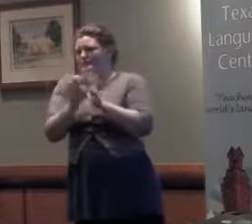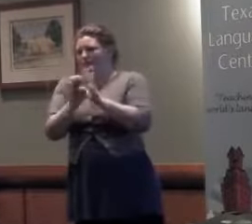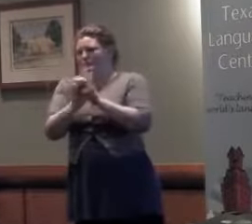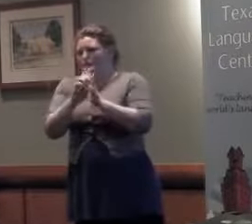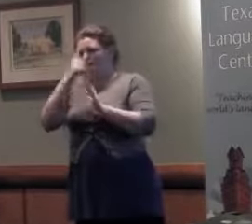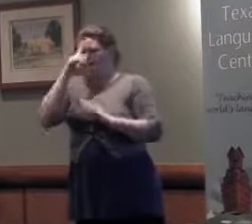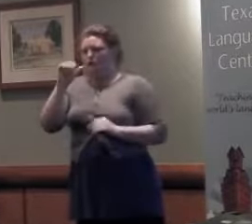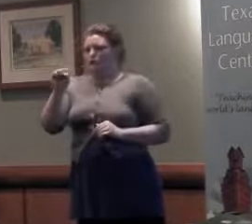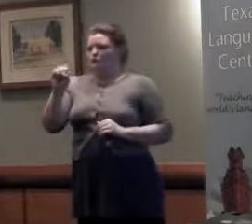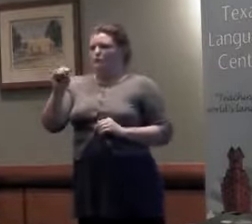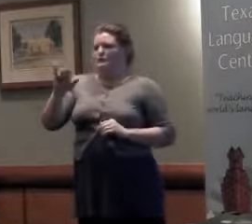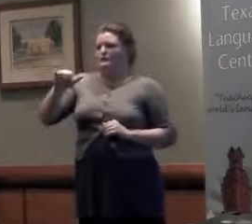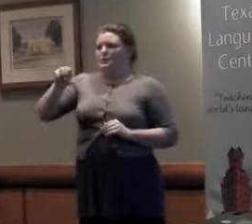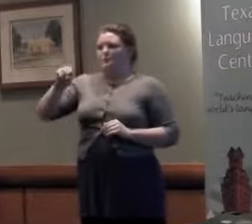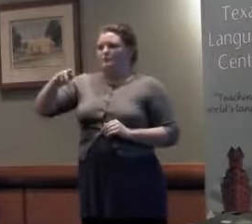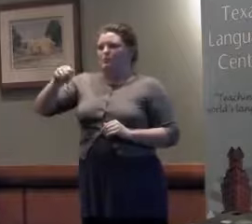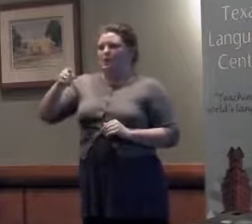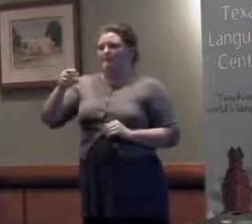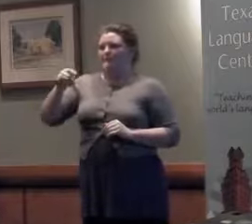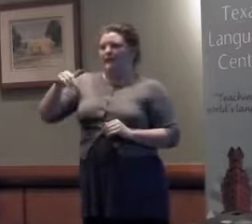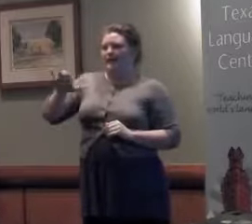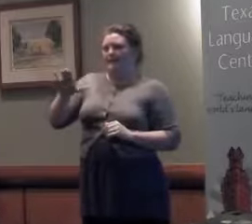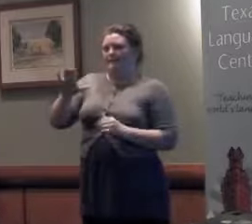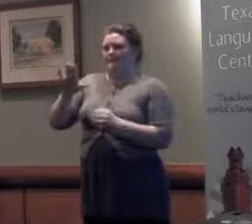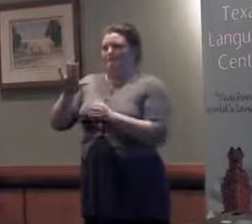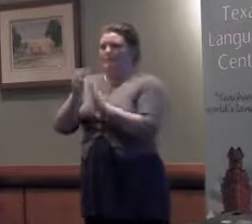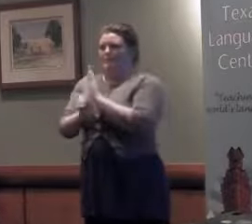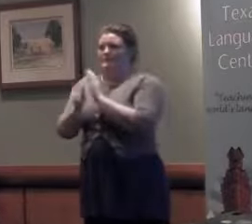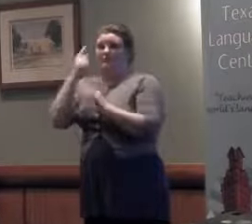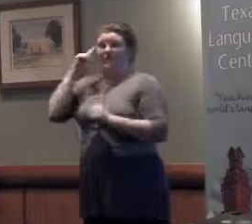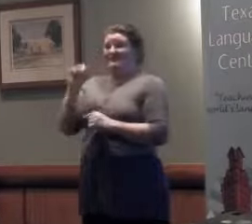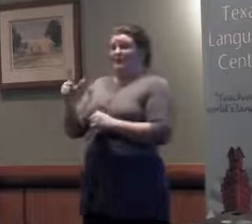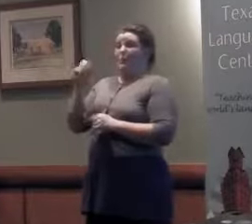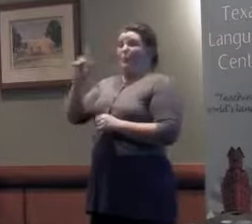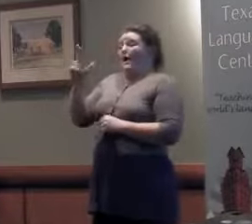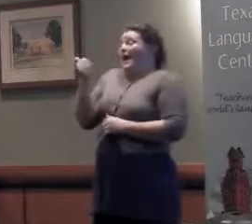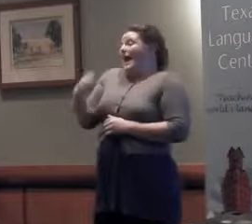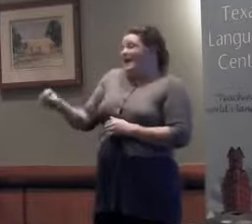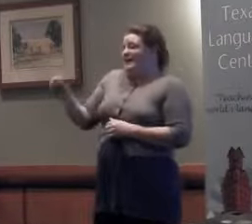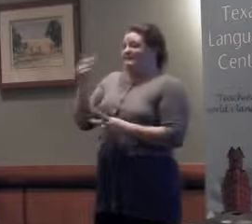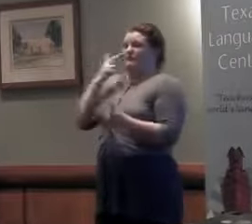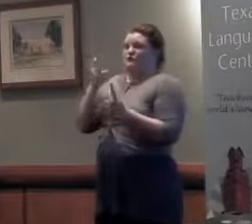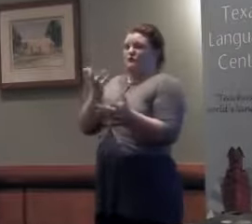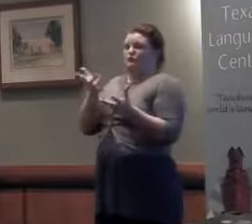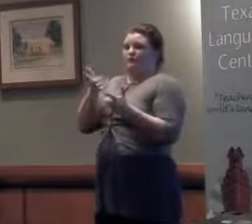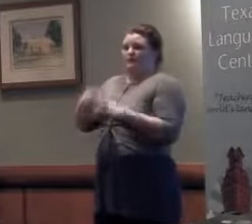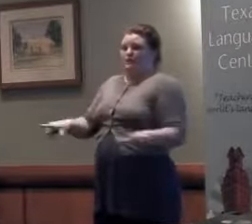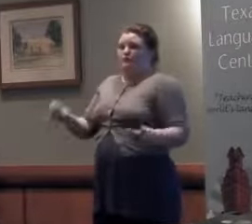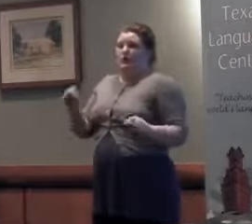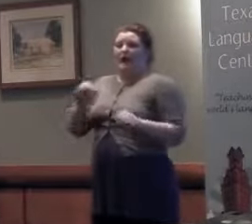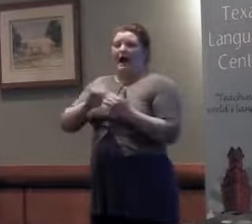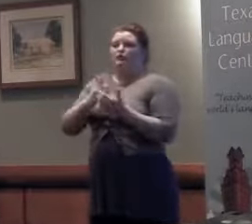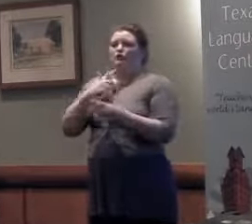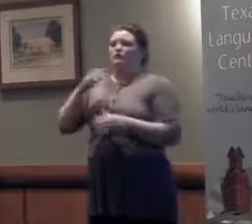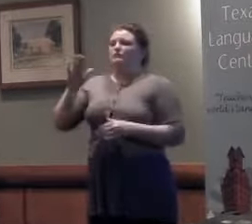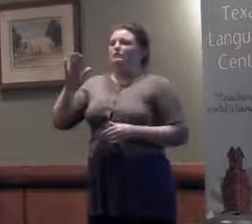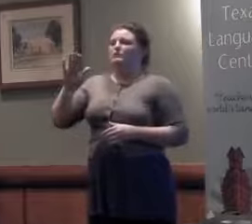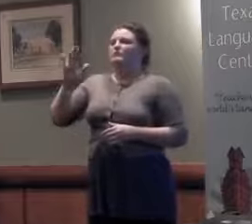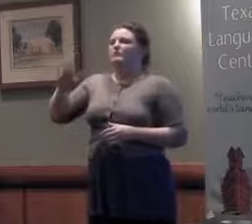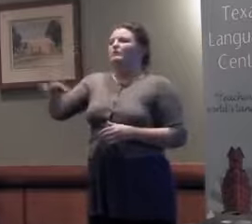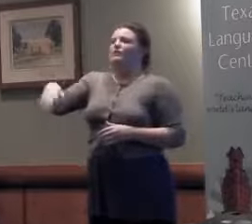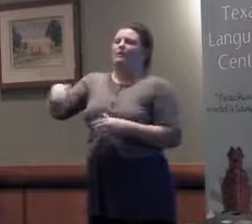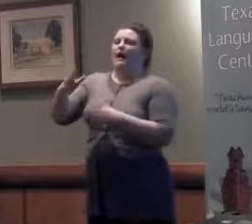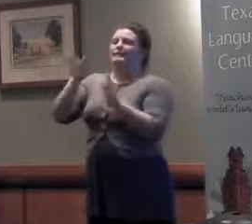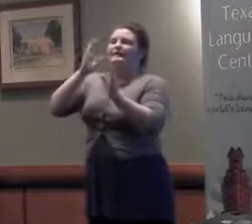examples of socio-pragmatic competence in ASL or any visual gestural language, right? How to obtain one's attention visually.